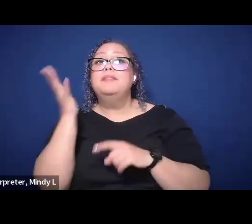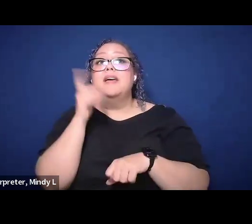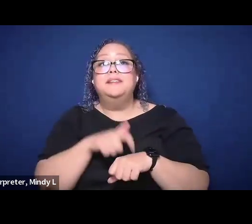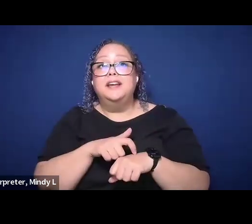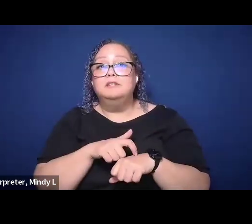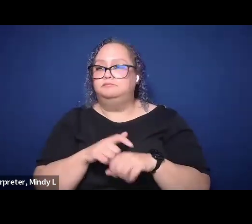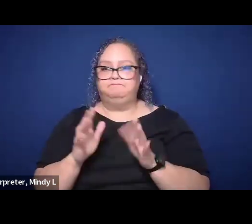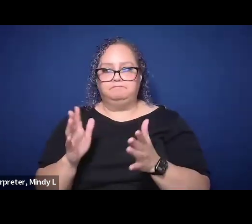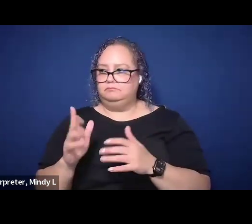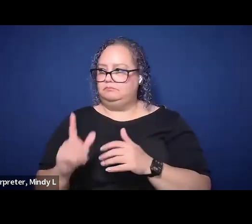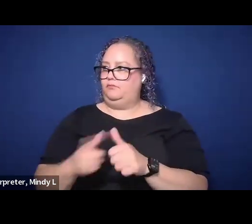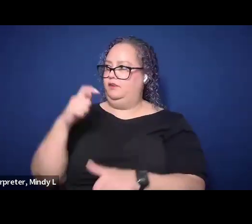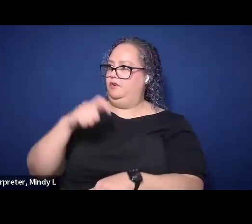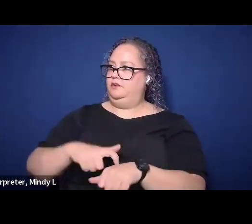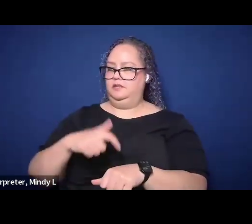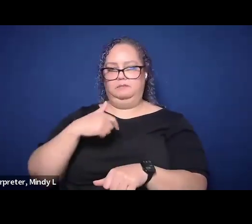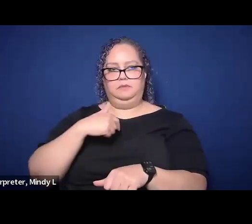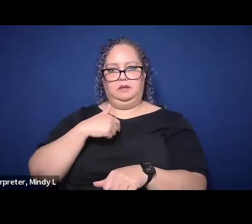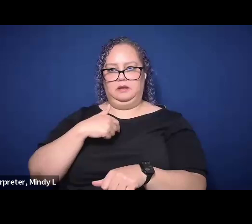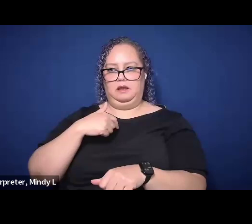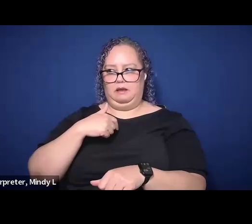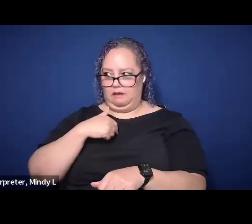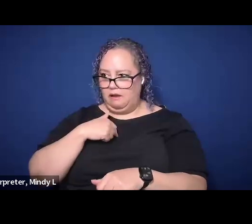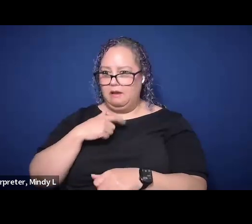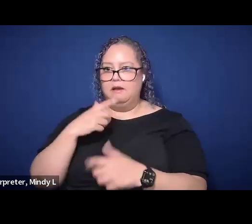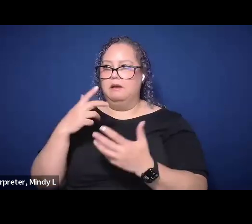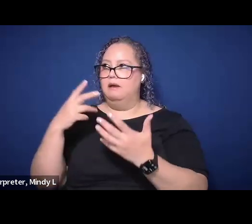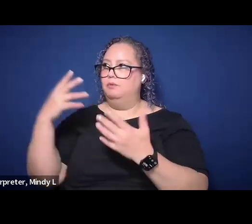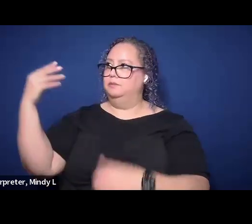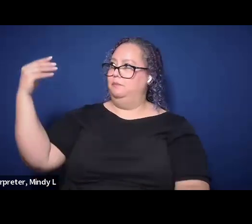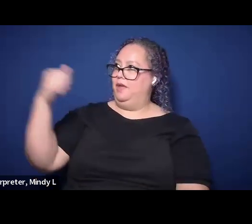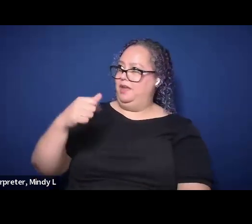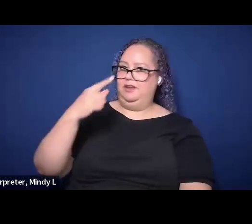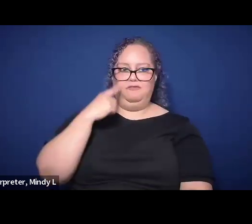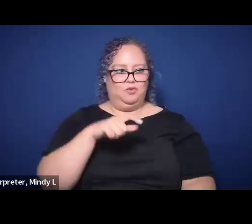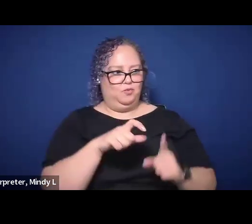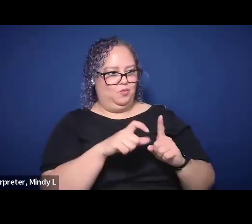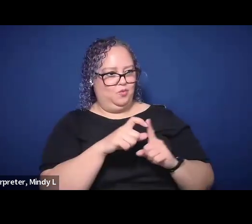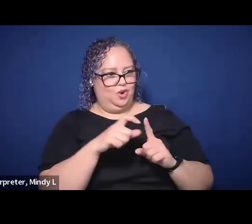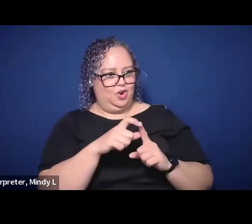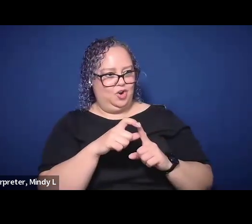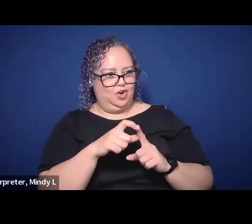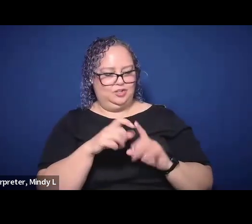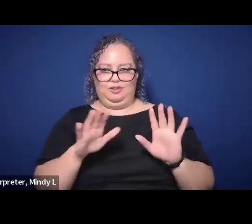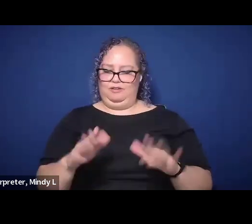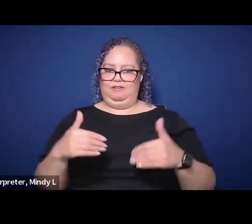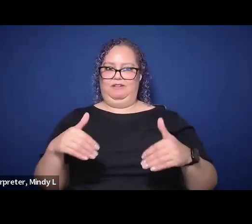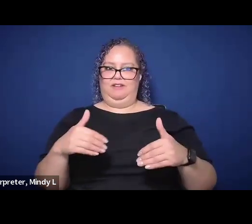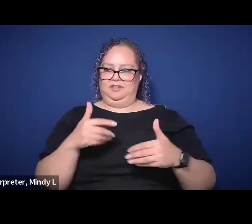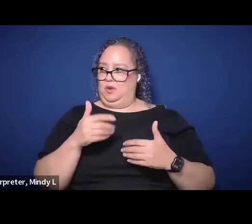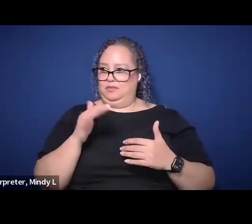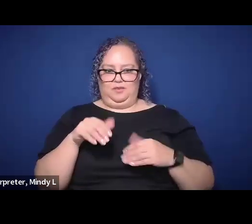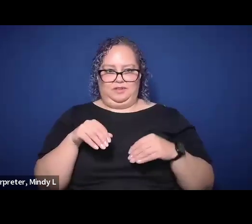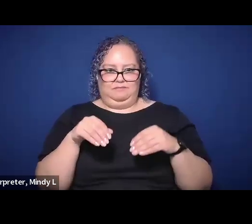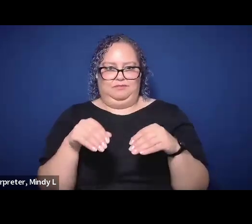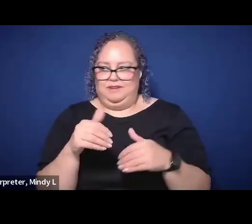gotten paid for words. And so that was momentum, right? So we took that